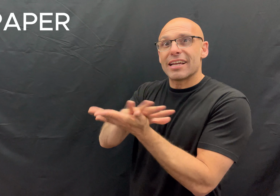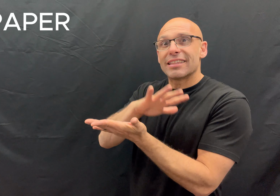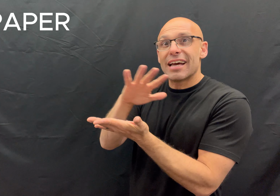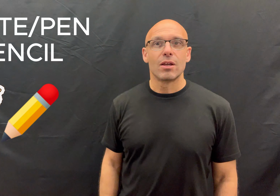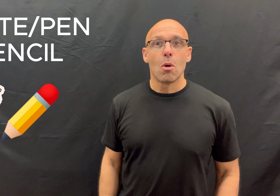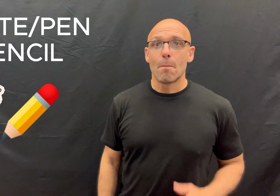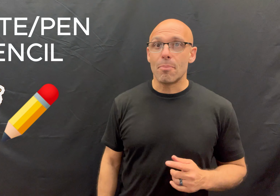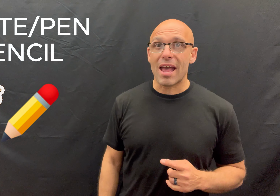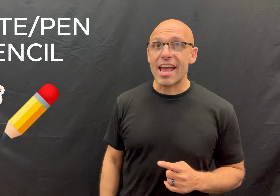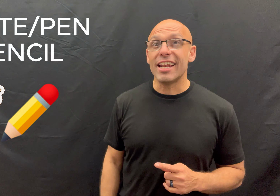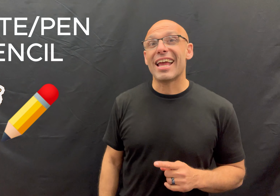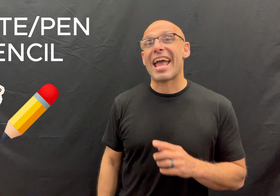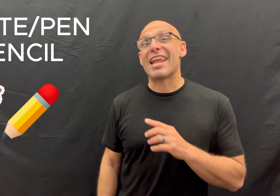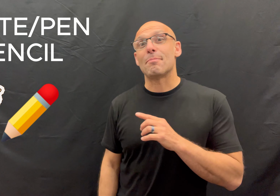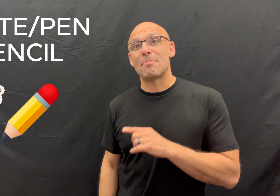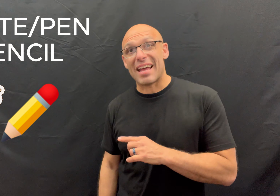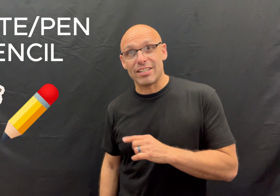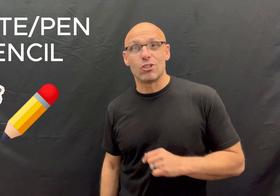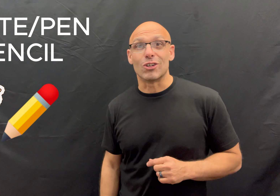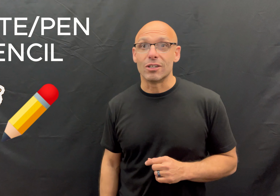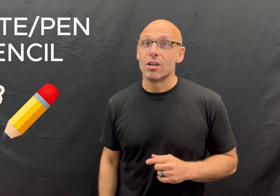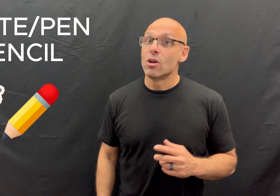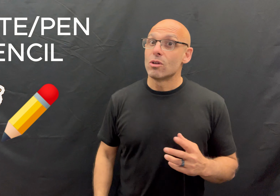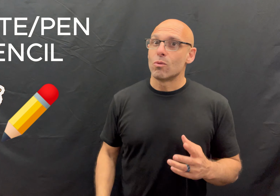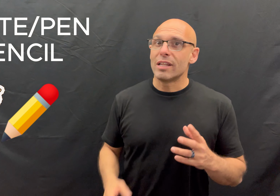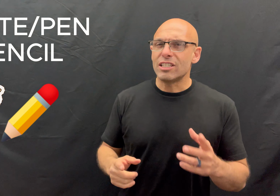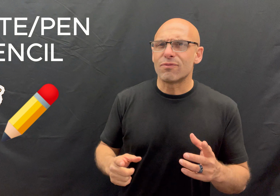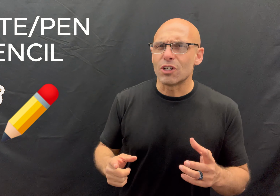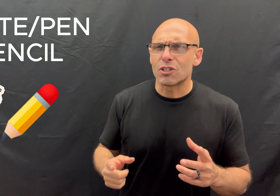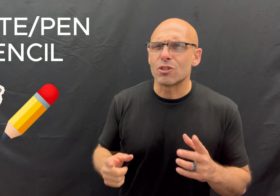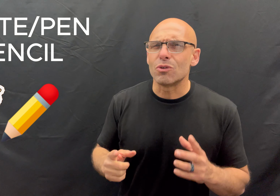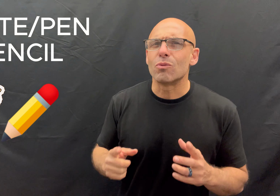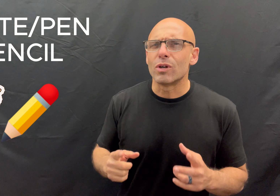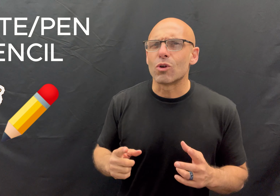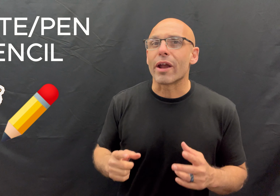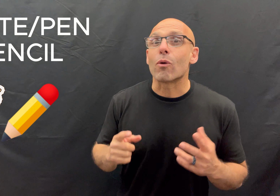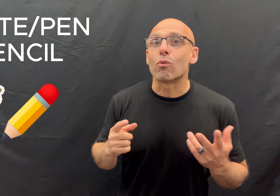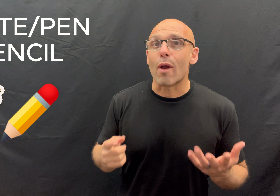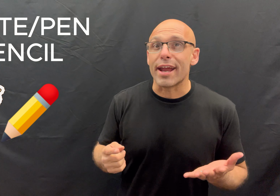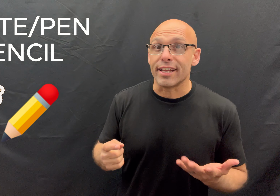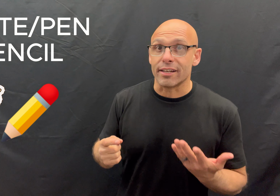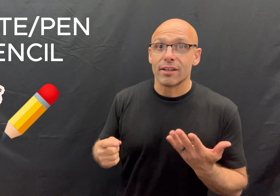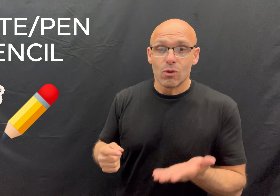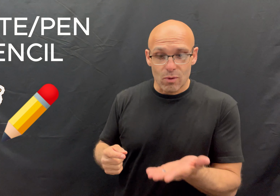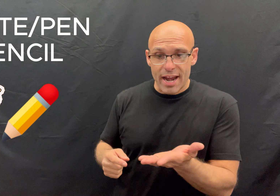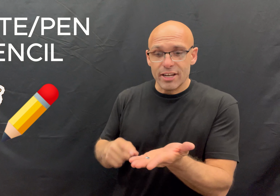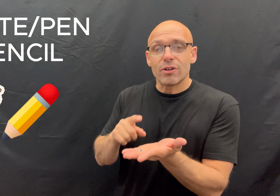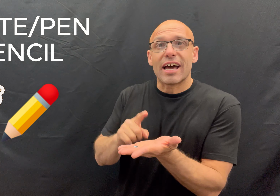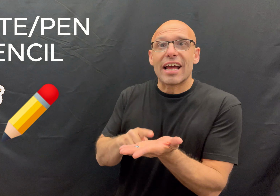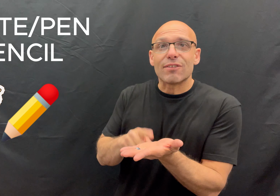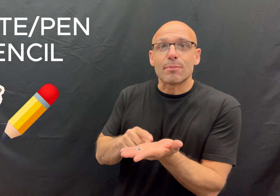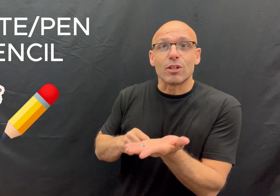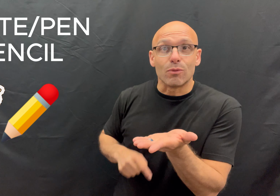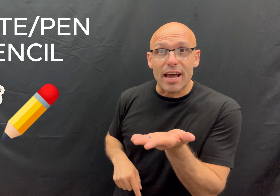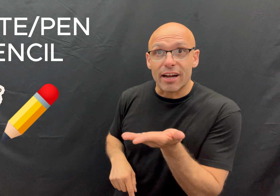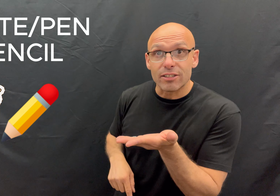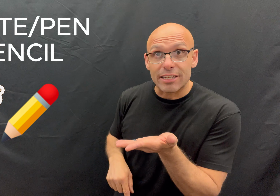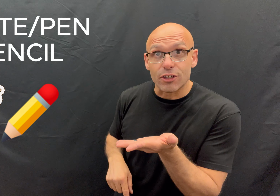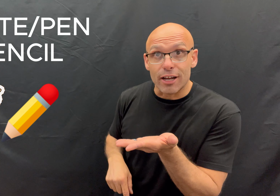that. Pen and pencil. Let's first do real quick writing. Writing, you gotta have something to write on. That's your